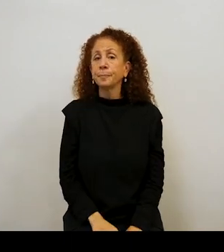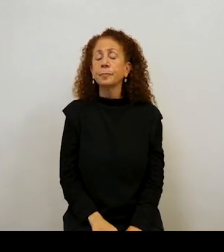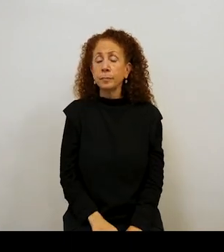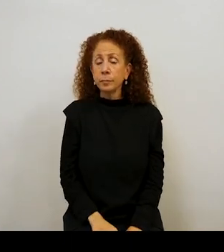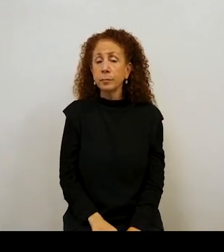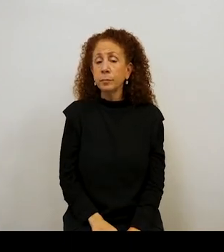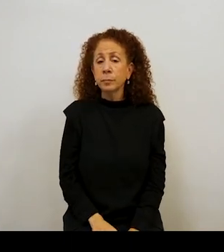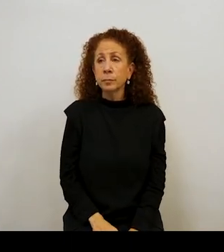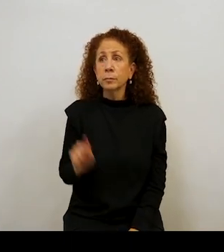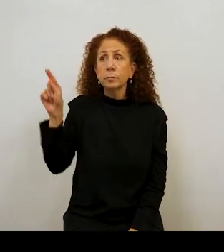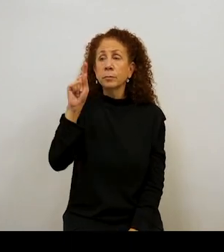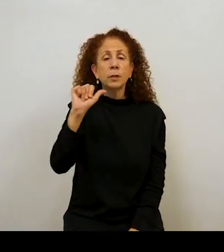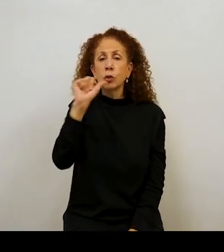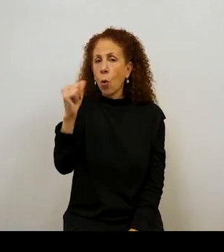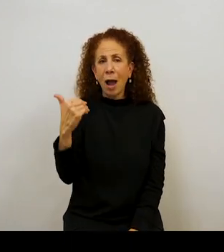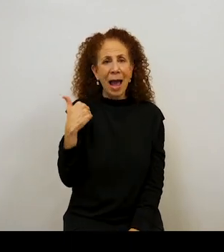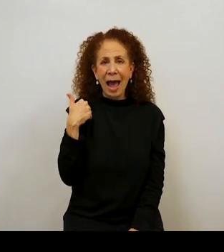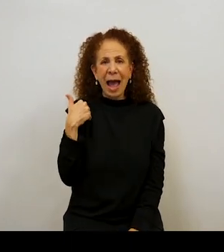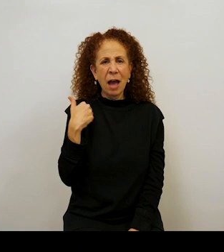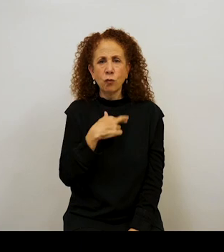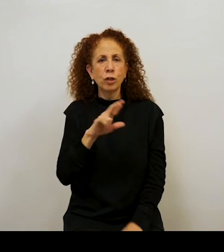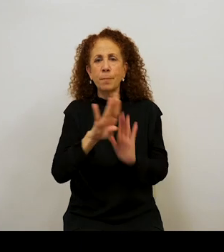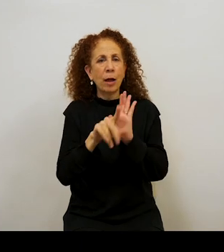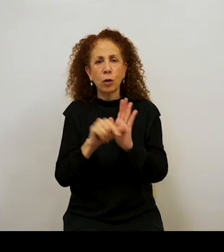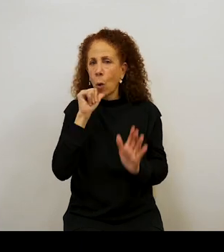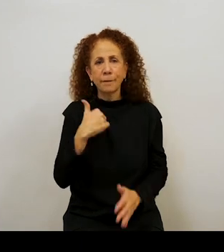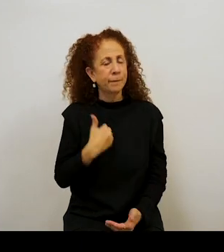is that they don't have particularly religious backgrounds.